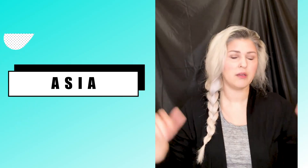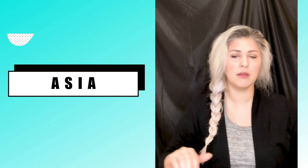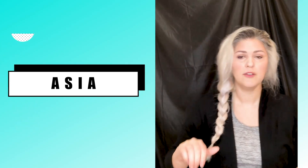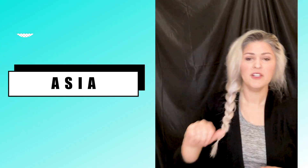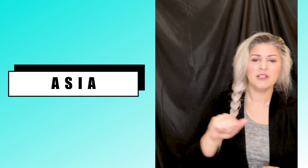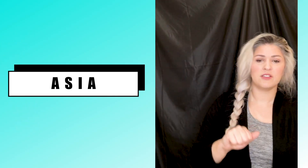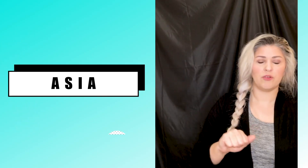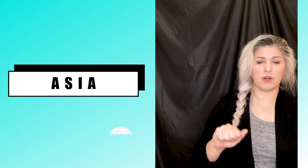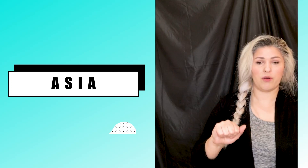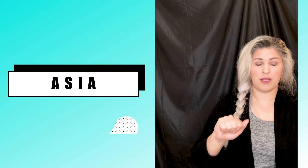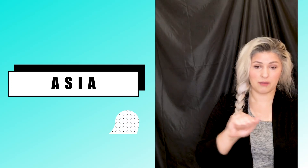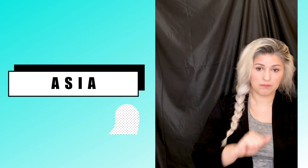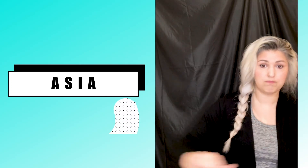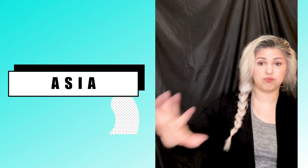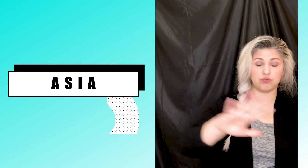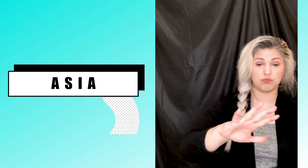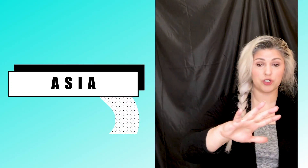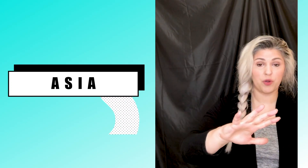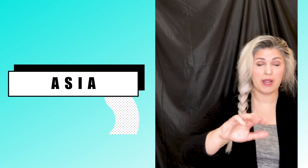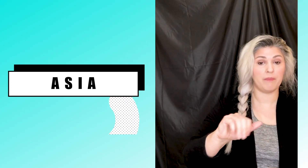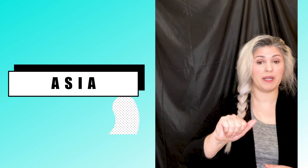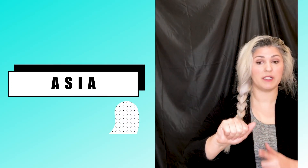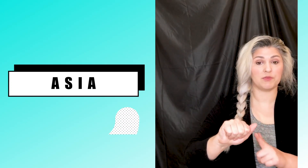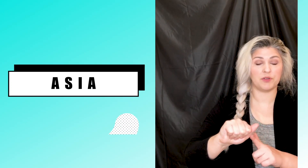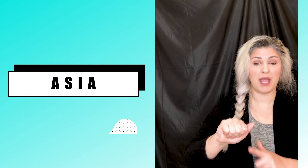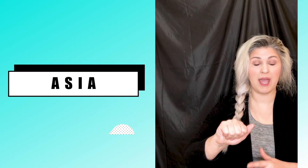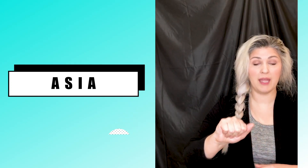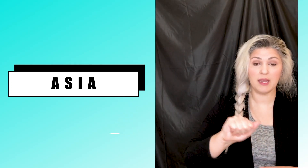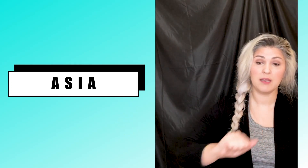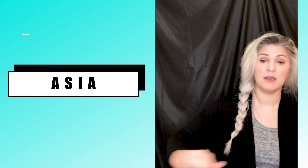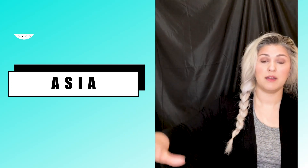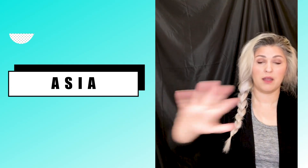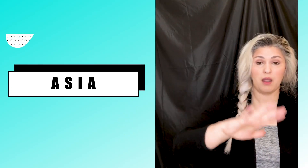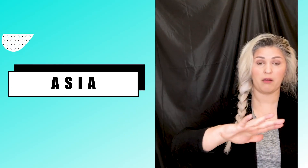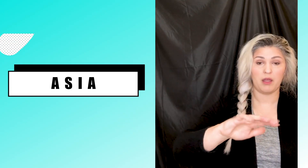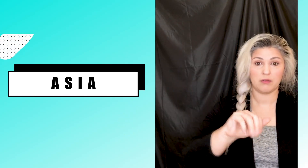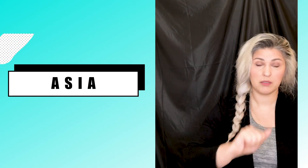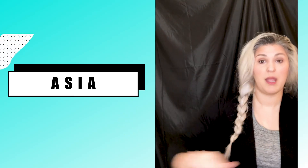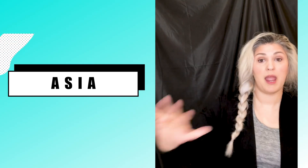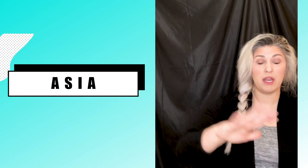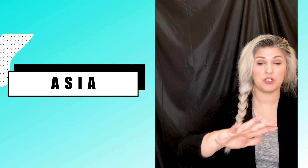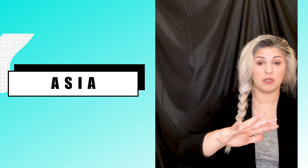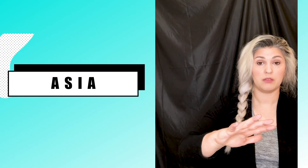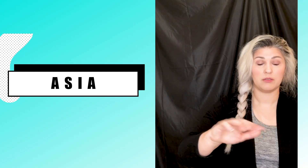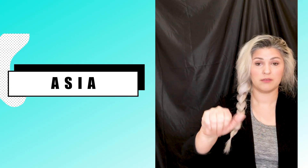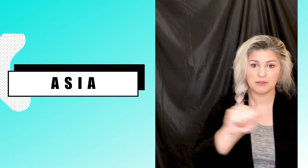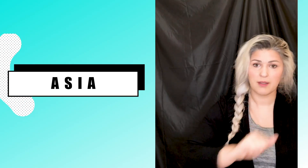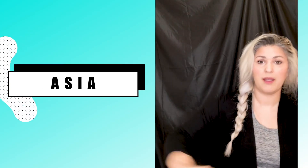huge, right? So we're showing how big it is. We're doing A, area,